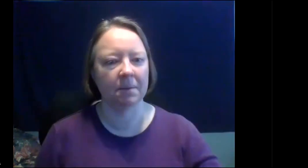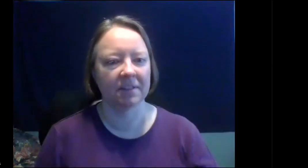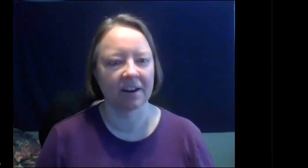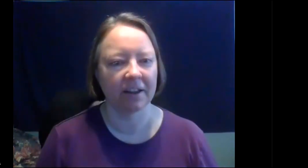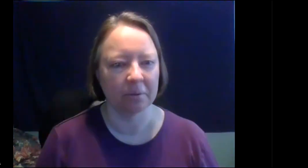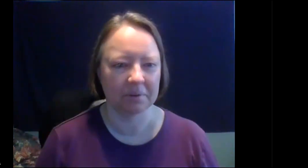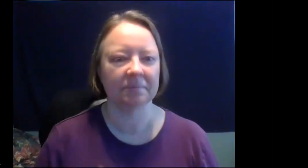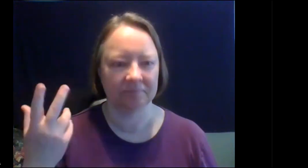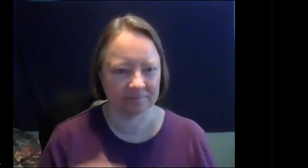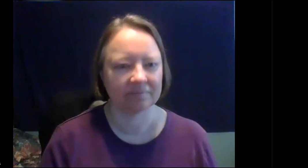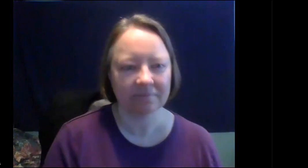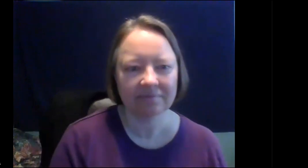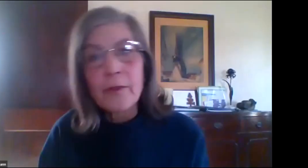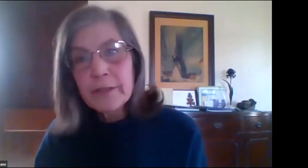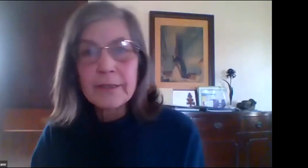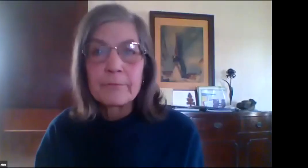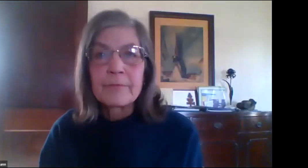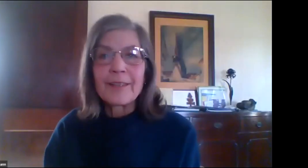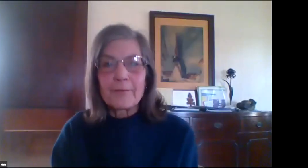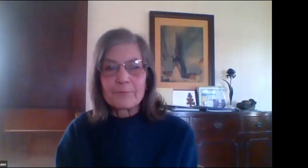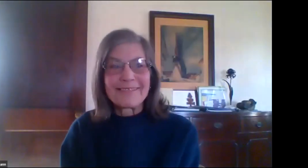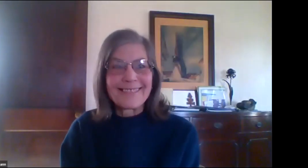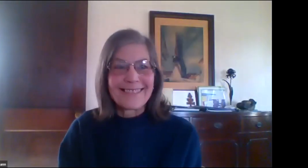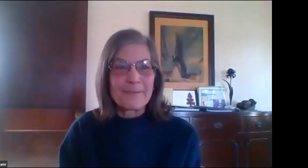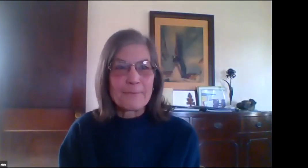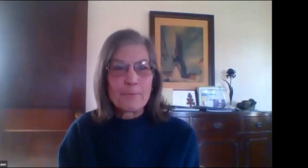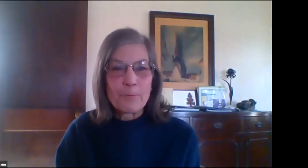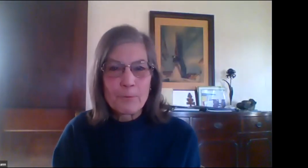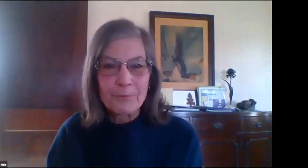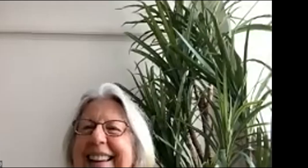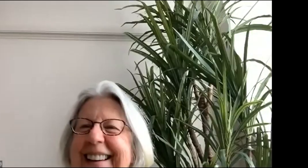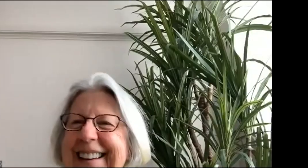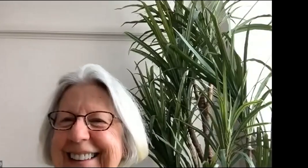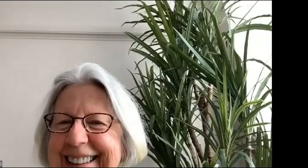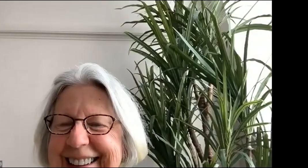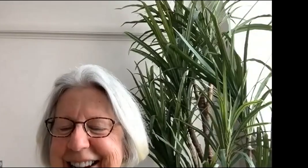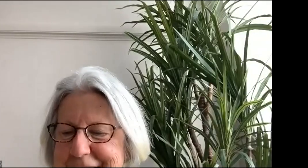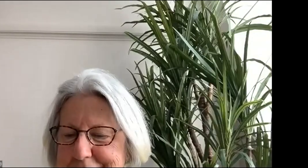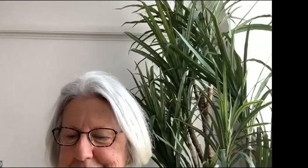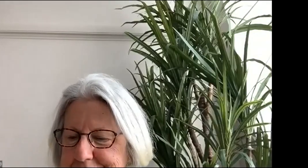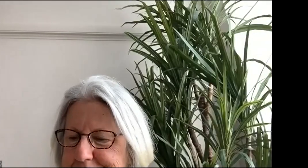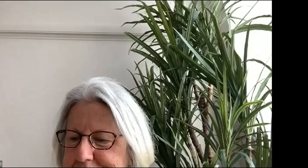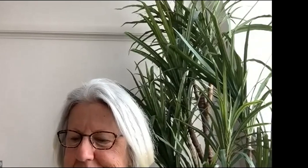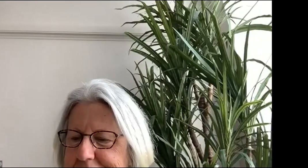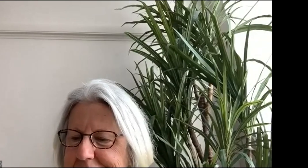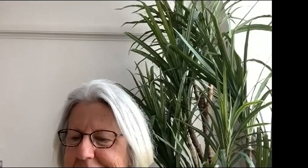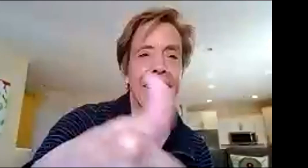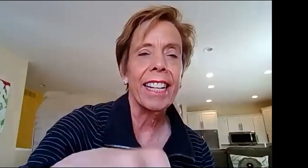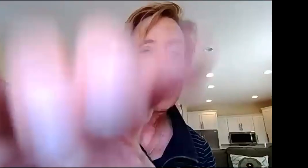maybe that'll help. So the other Linda. Yeah. Yeah, Linda Byrne. Thank you. That's a good idea. Thank